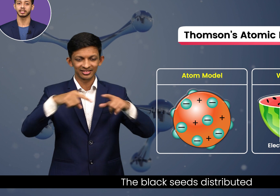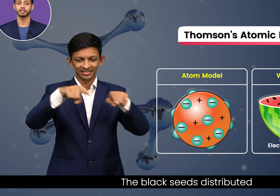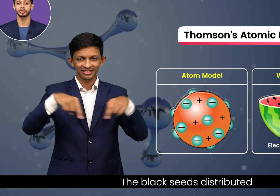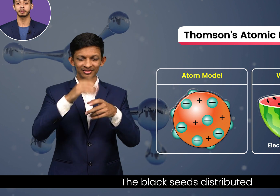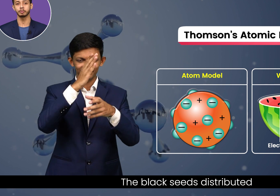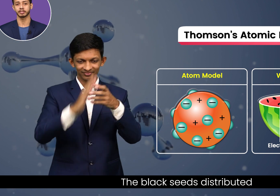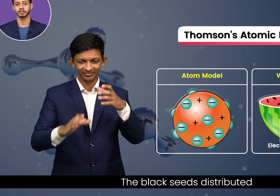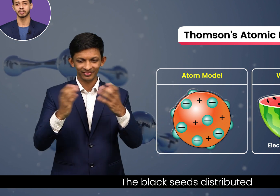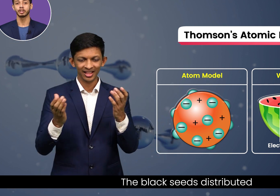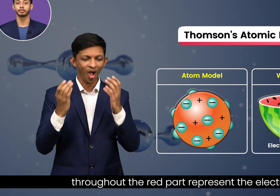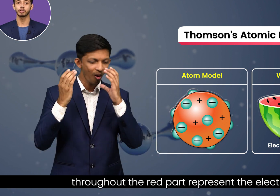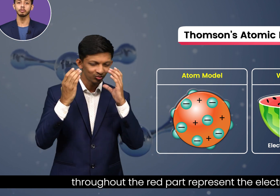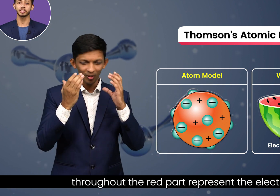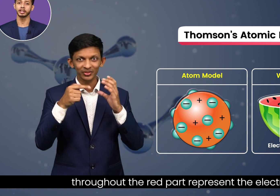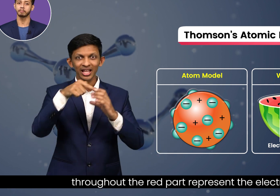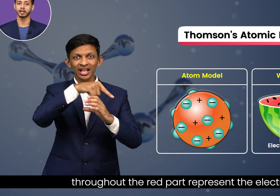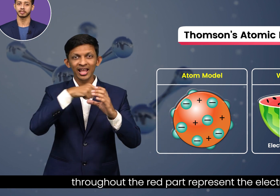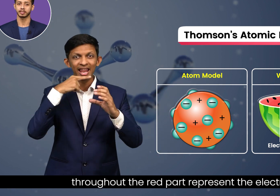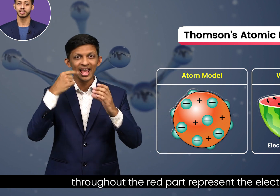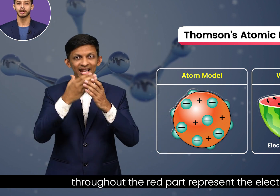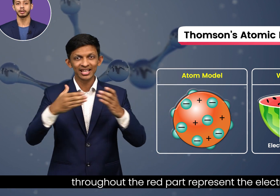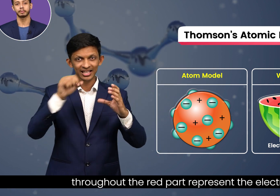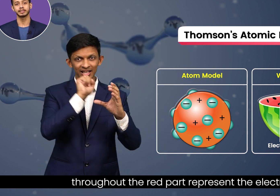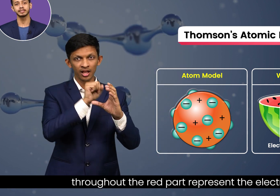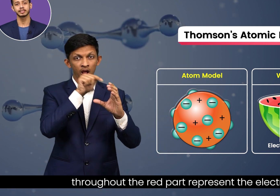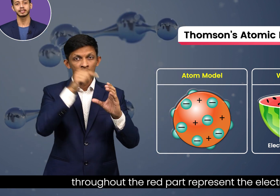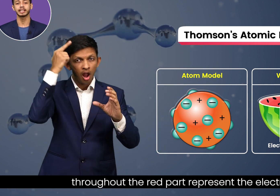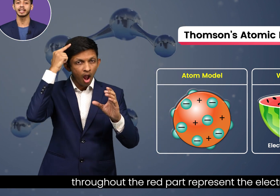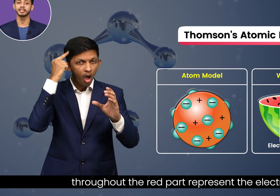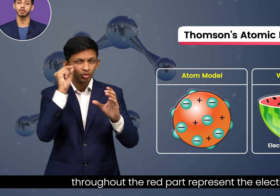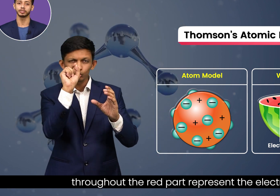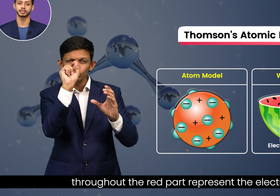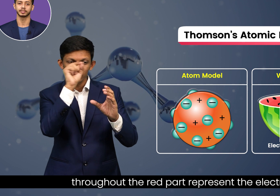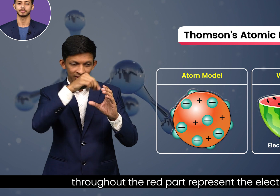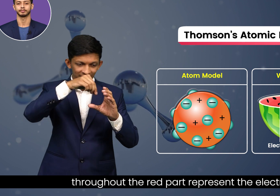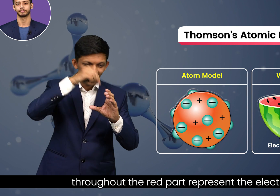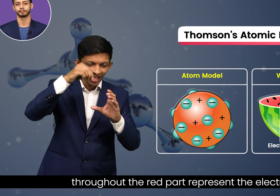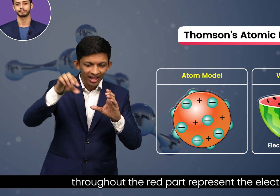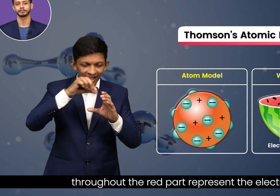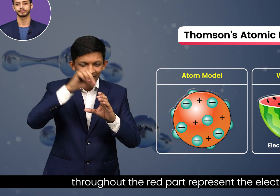seeds distributed throughout the red part represents the electrons.